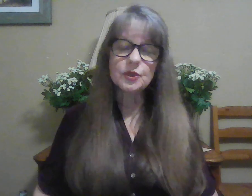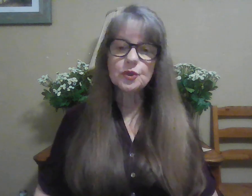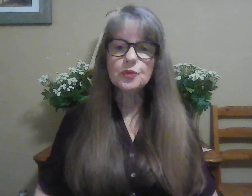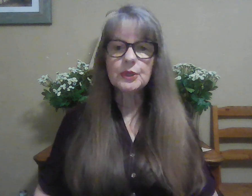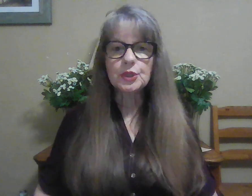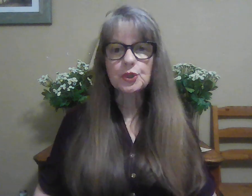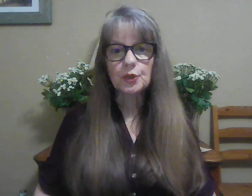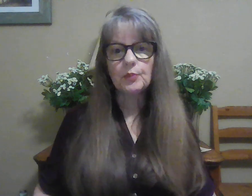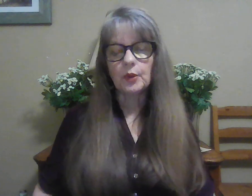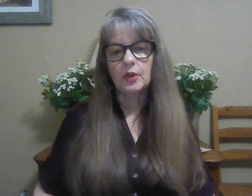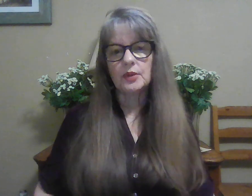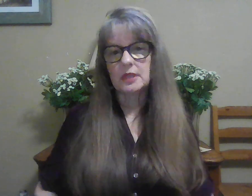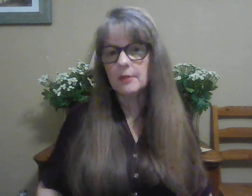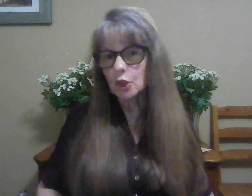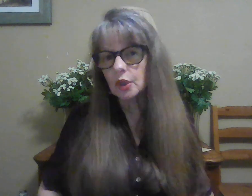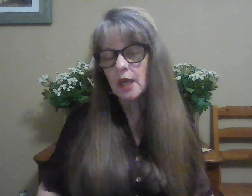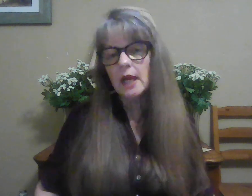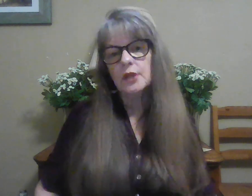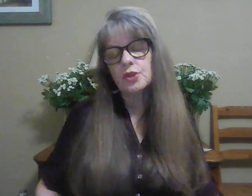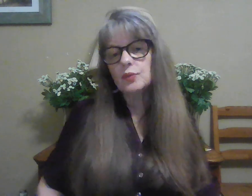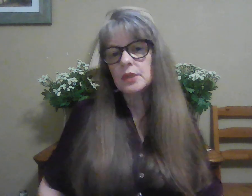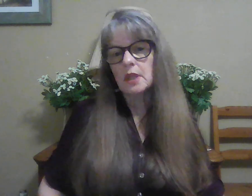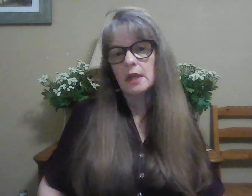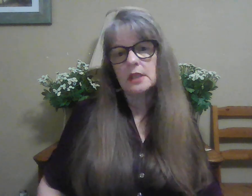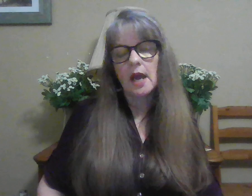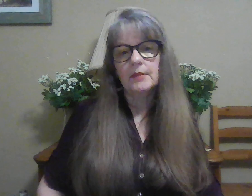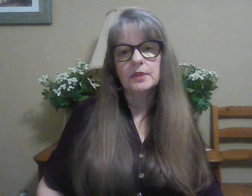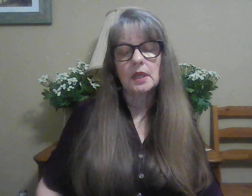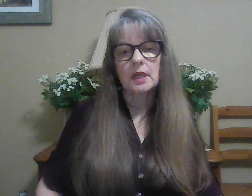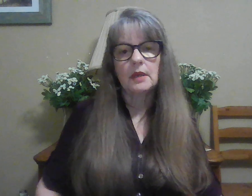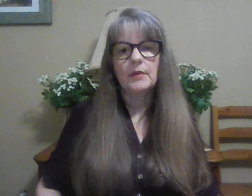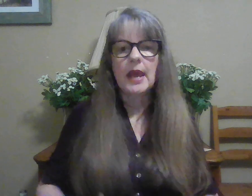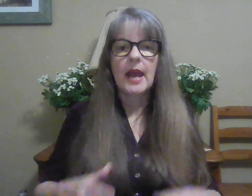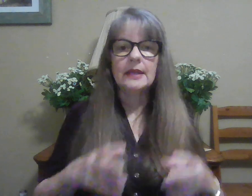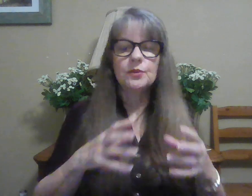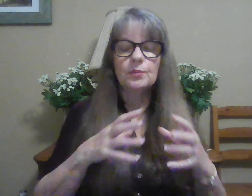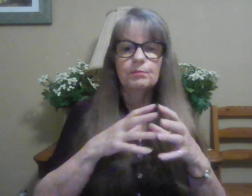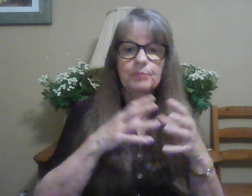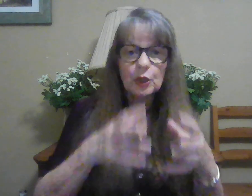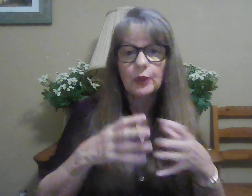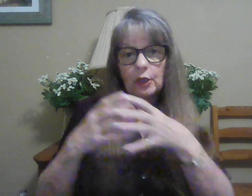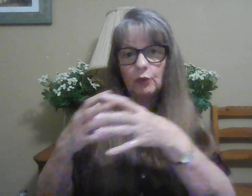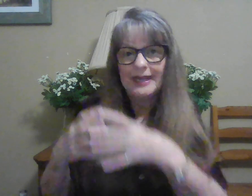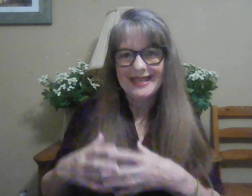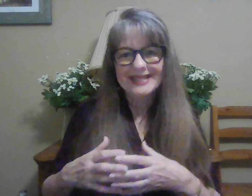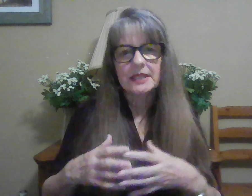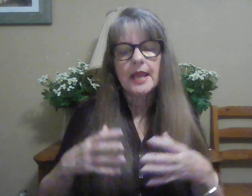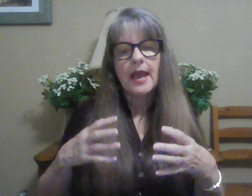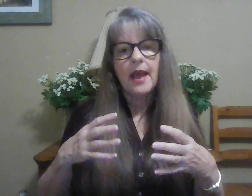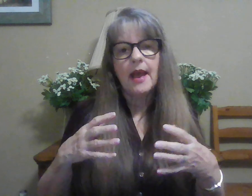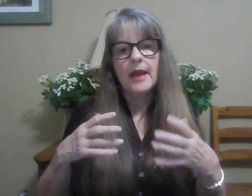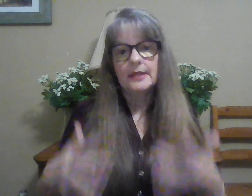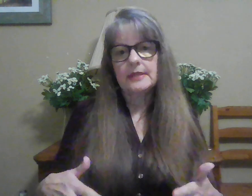Stew and soup are similar. A stew is a lot of times has bigger ingredients and is